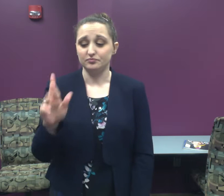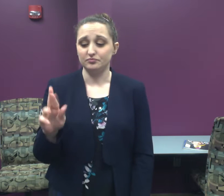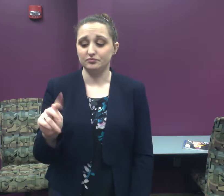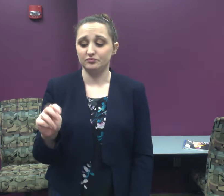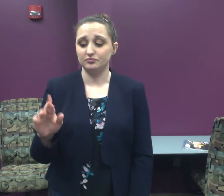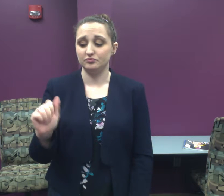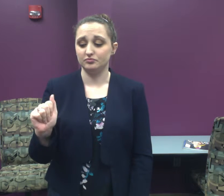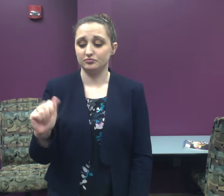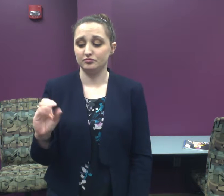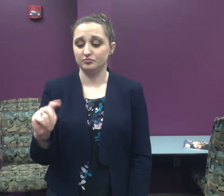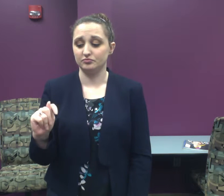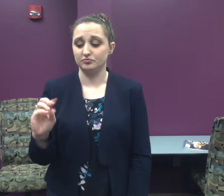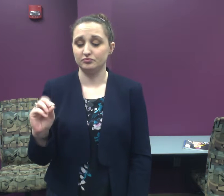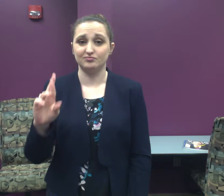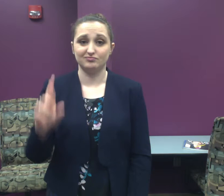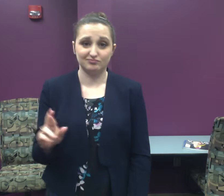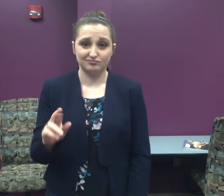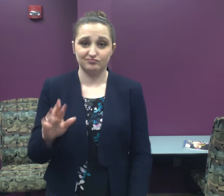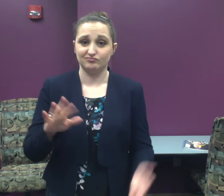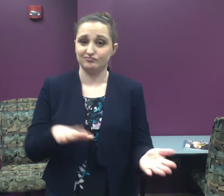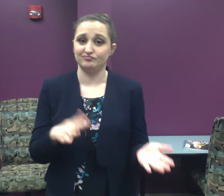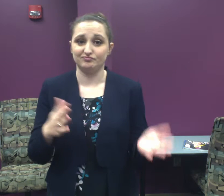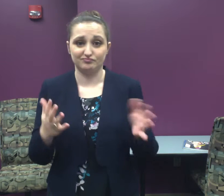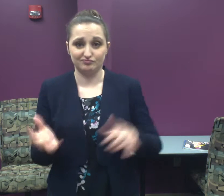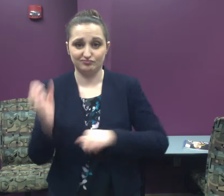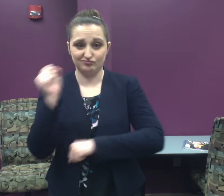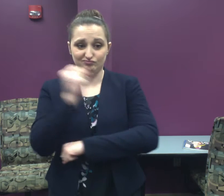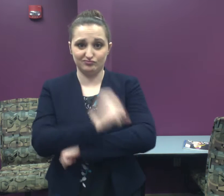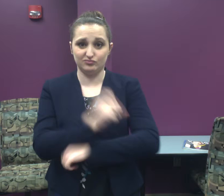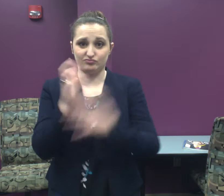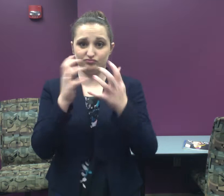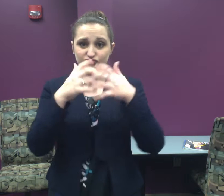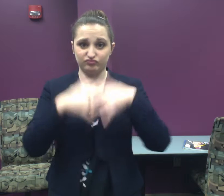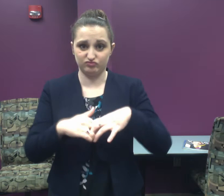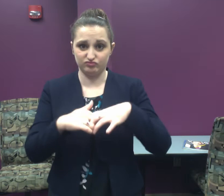cattle, 20 million hogs, and 27, I consider them 3 sheep,